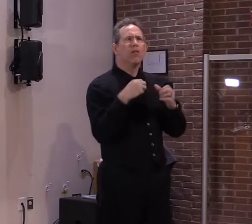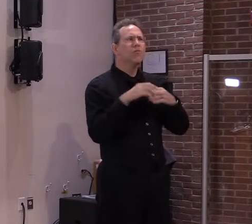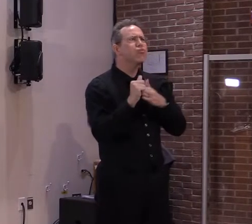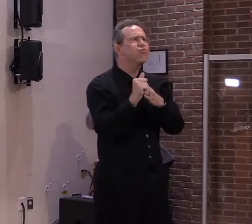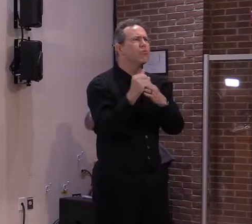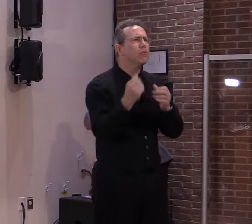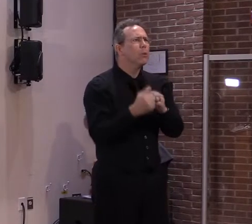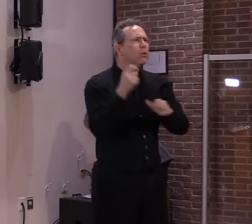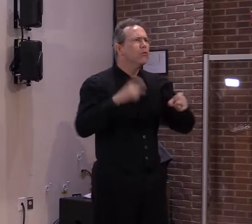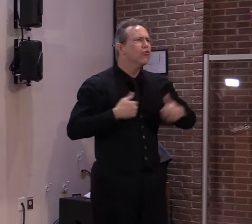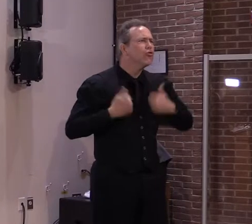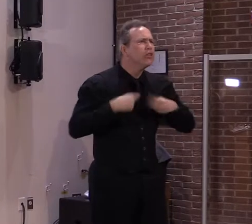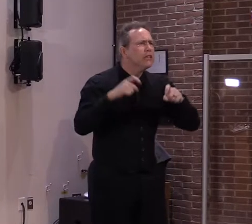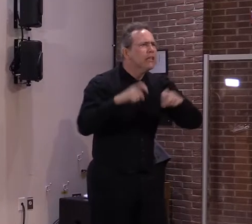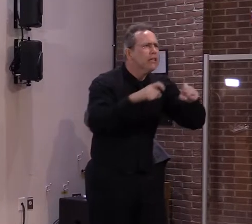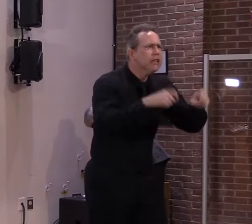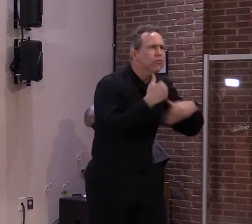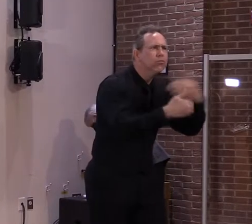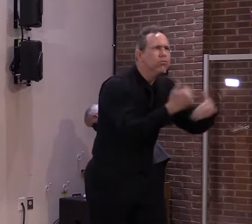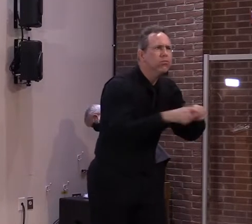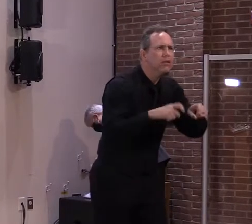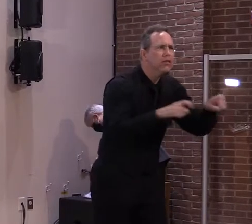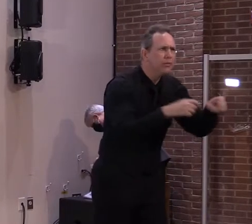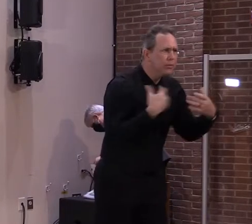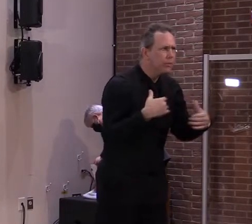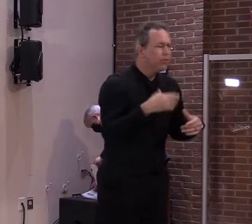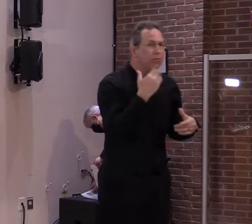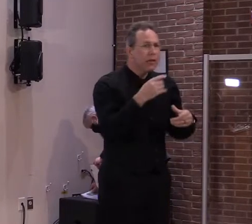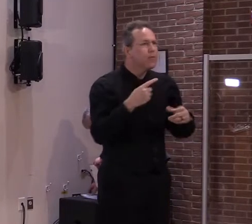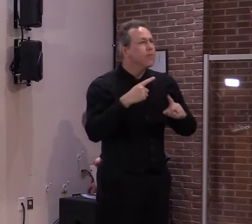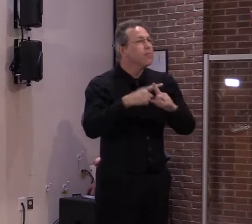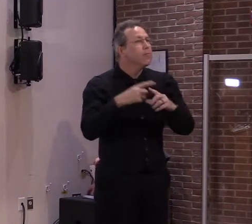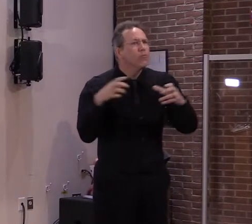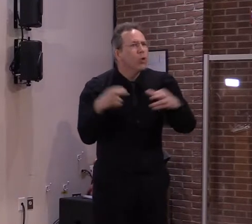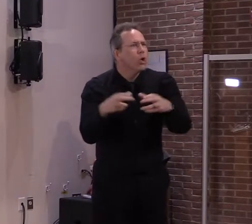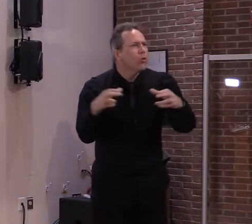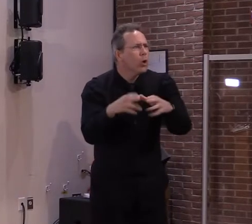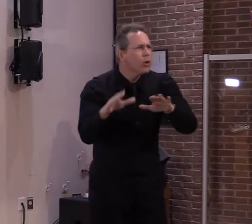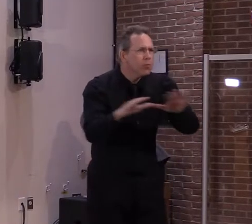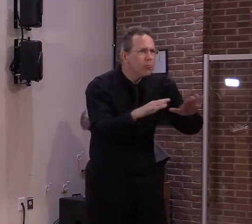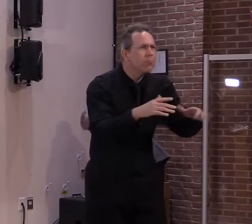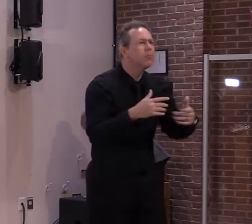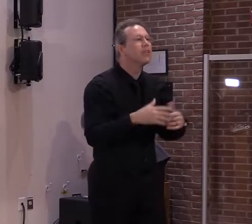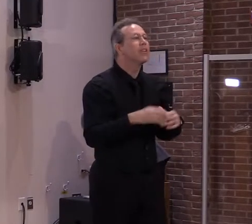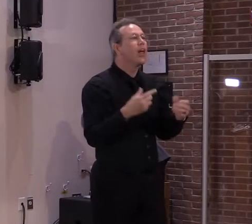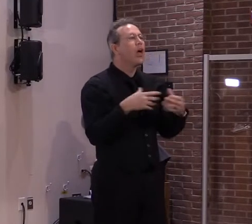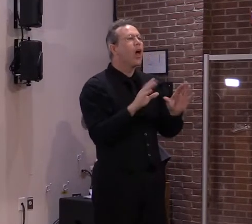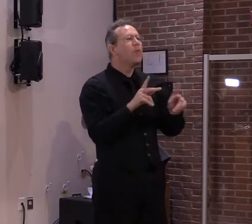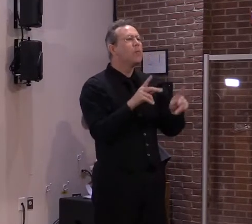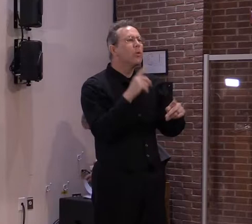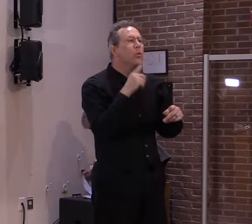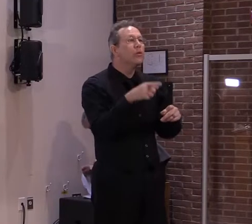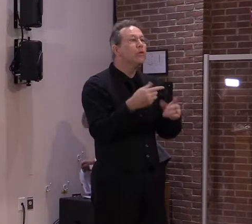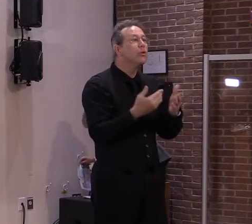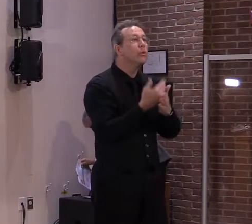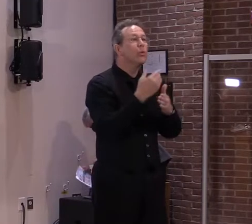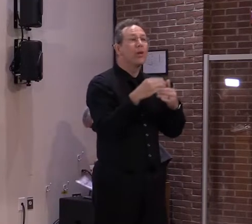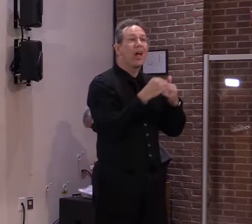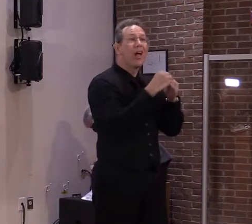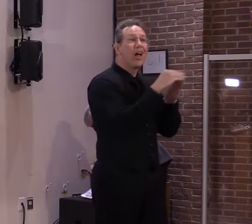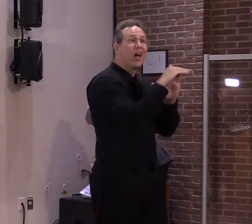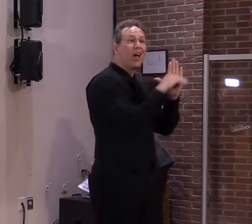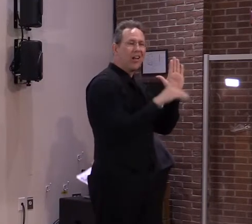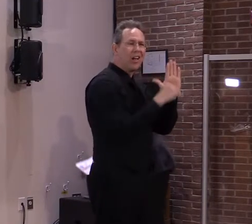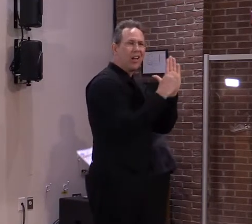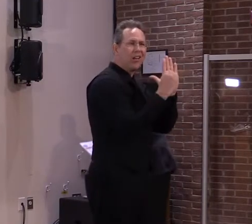to better contain cases and also allows us to lay out this roadmap today. Our goal with this plan is to